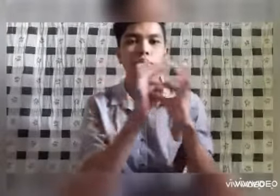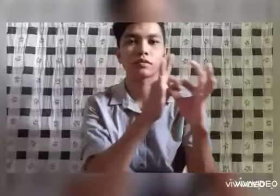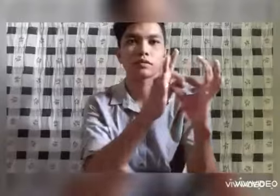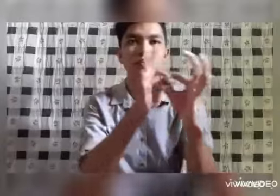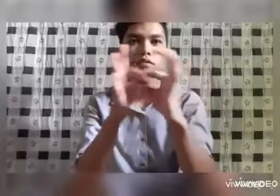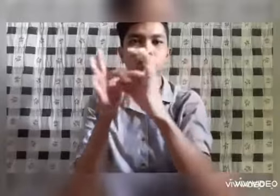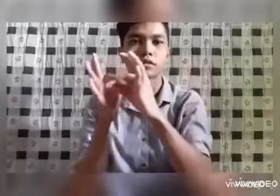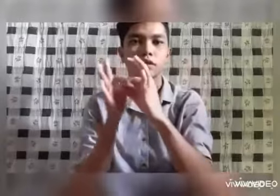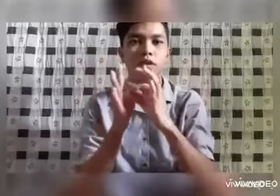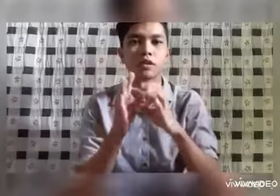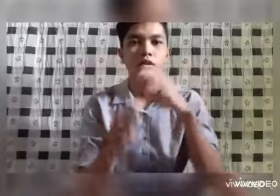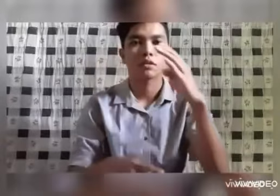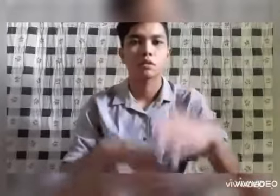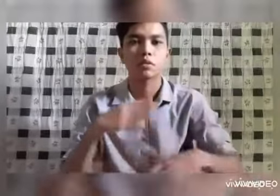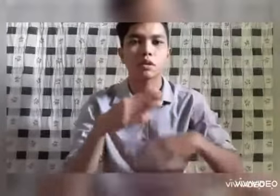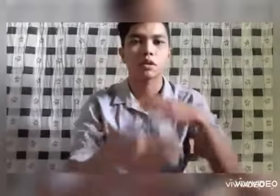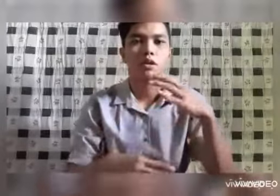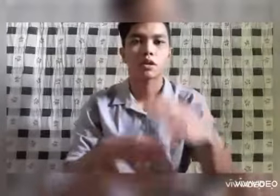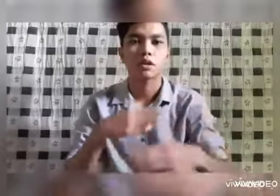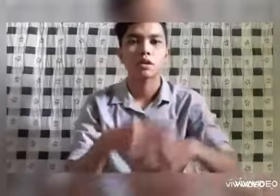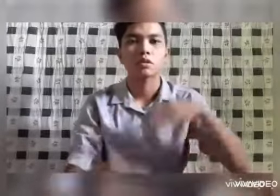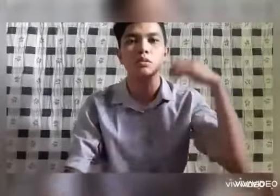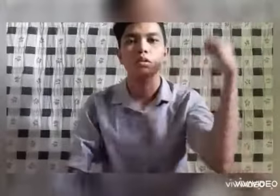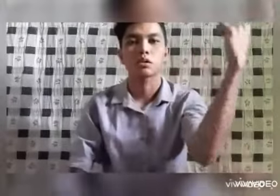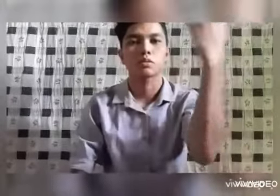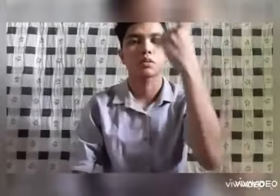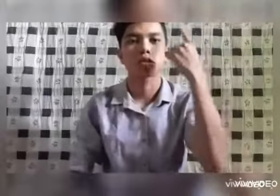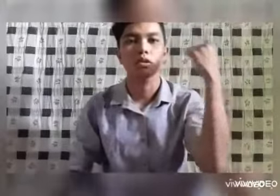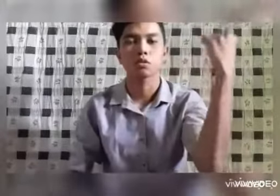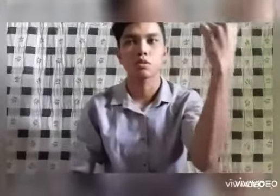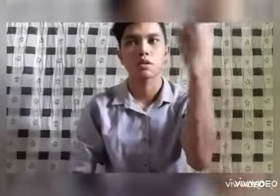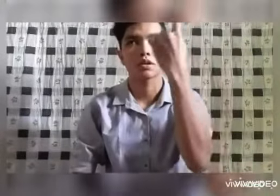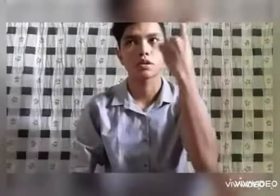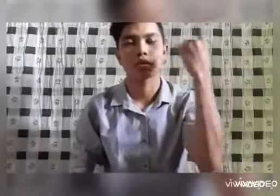And the world Will be as one